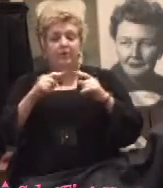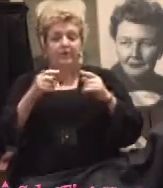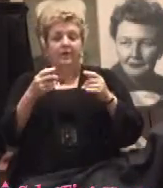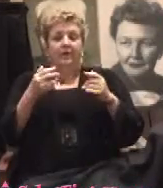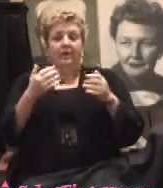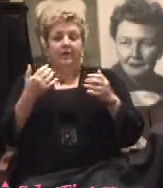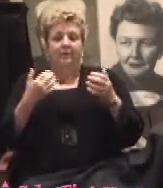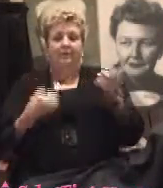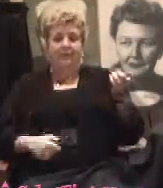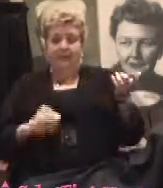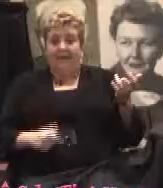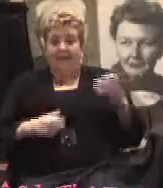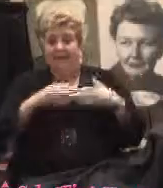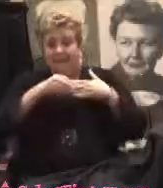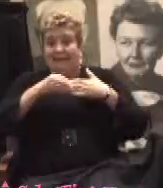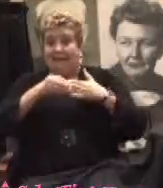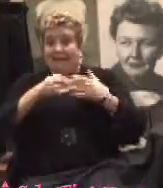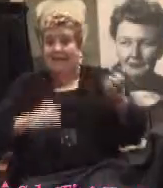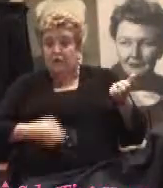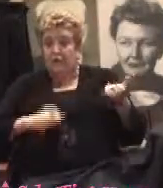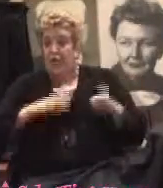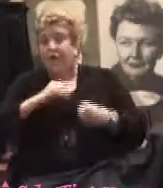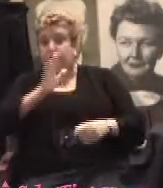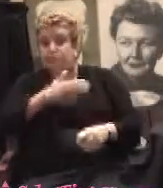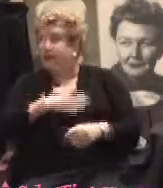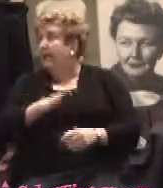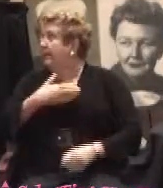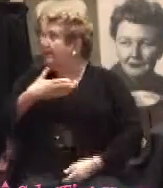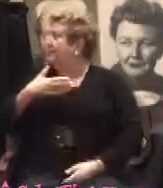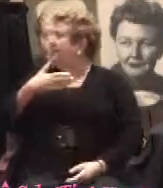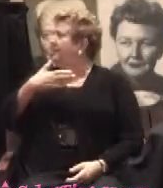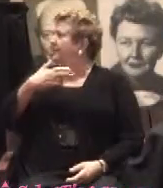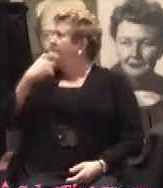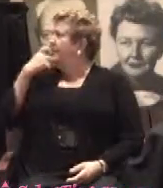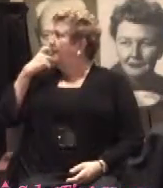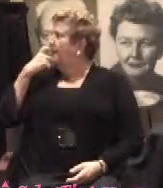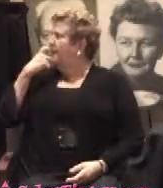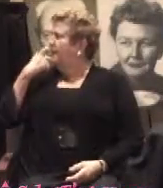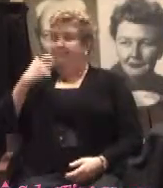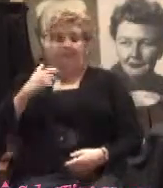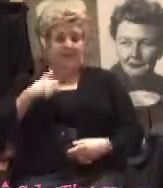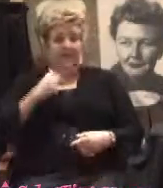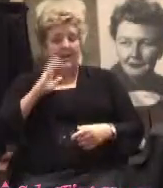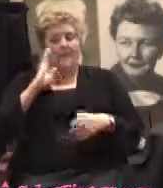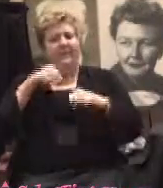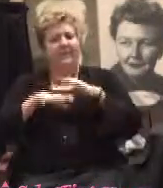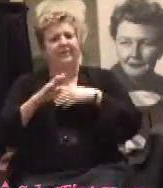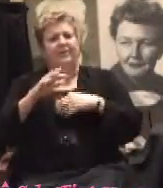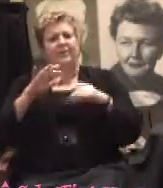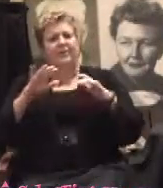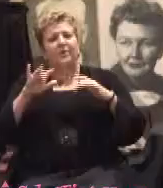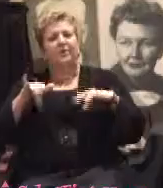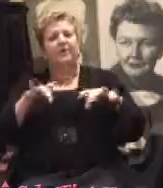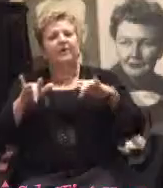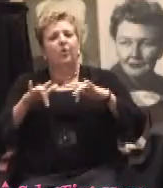And I would be at the recording sessions, and just the sound of the drums was so obnoxious,